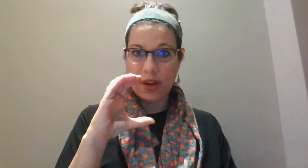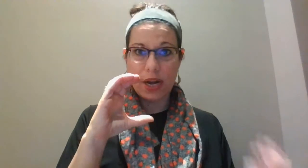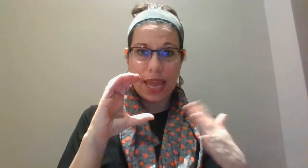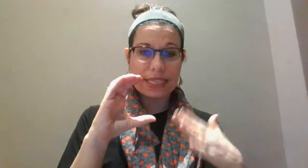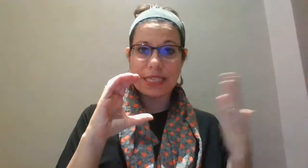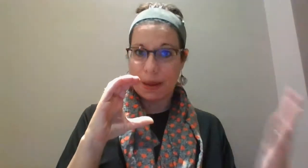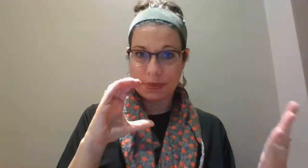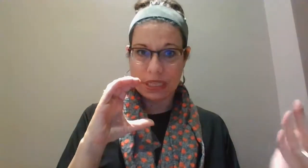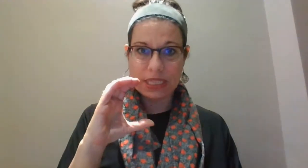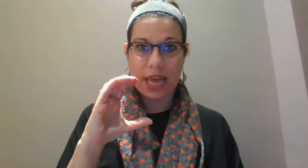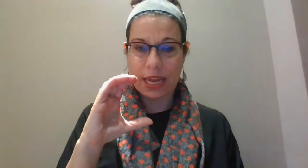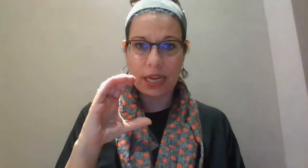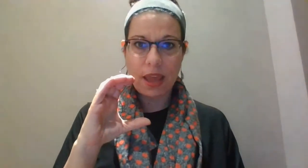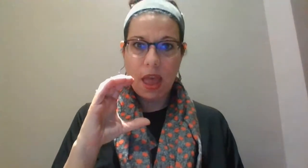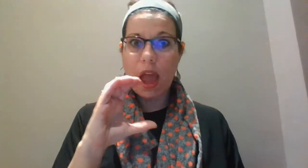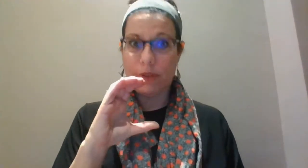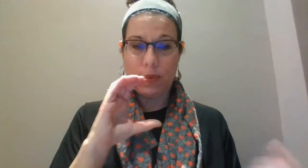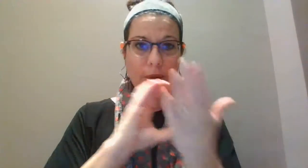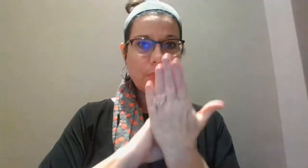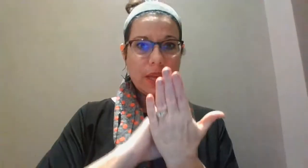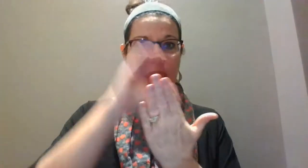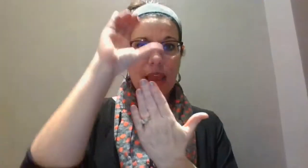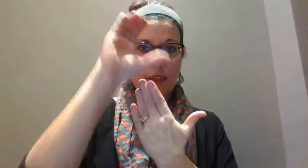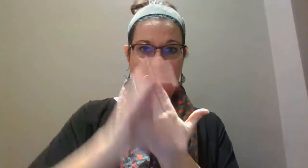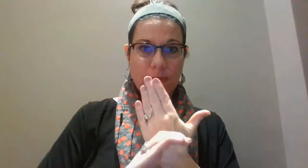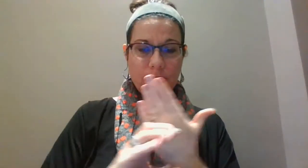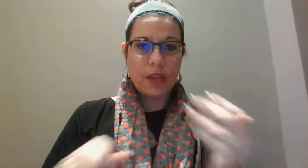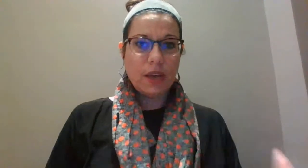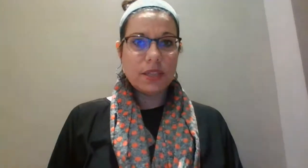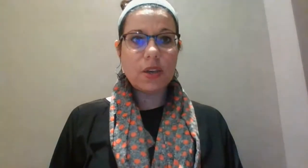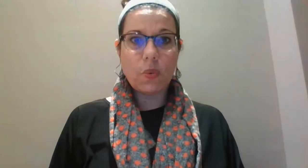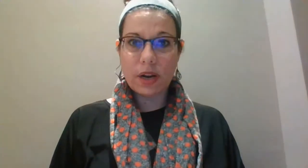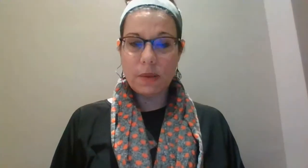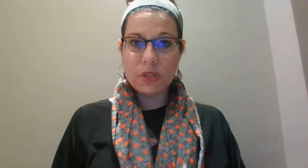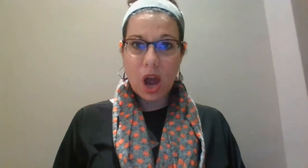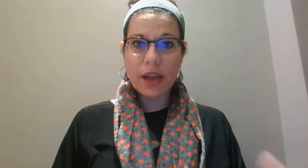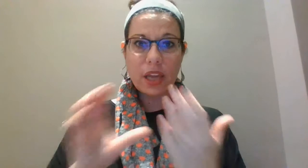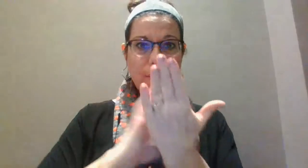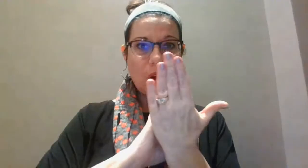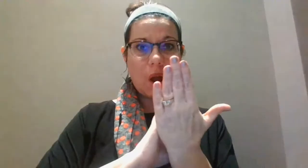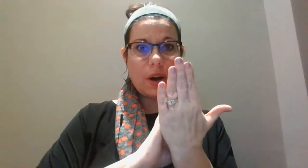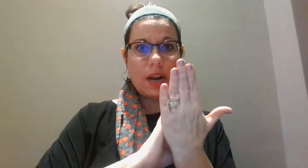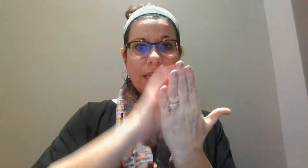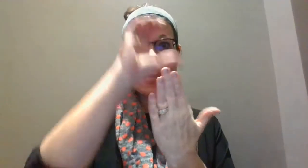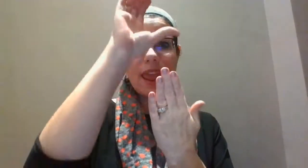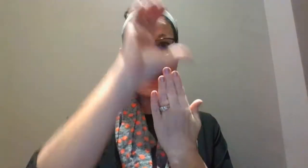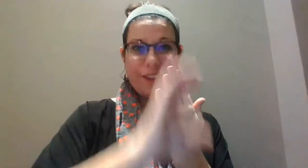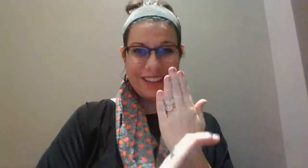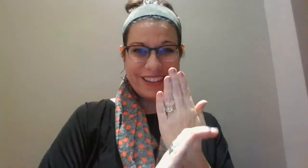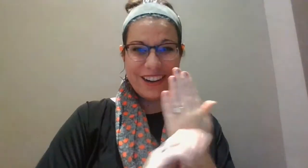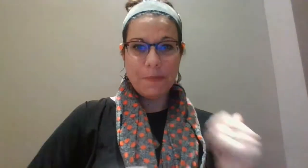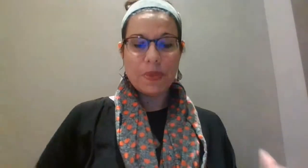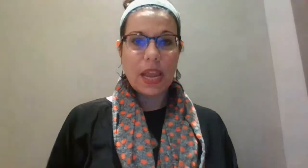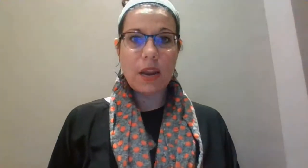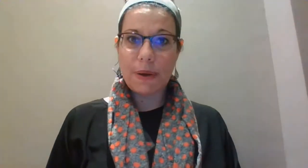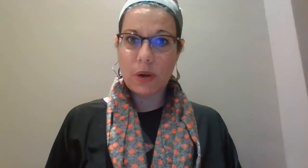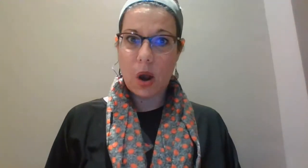very accepted sign everywhere. Calendar. So we're going to be talking about our calendar and about